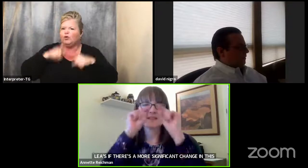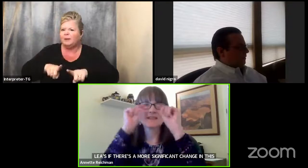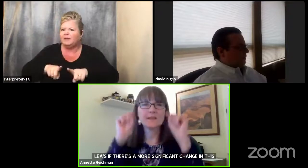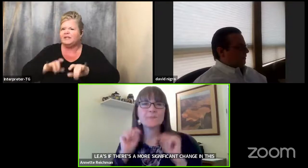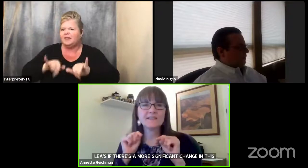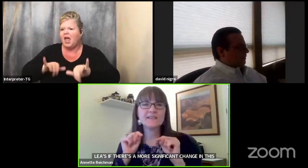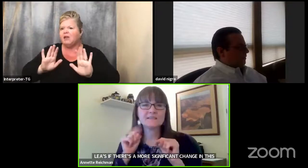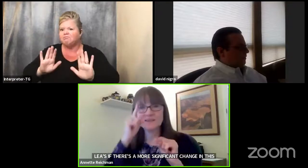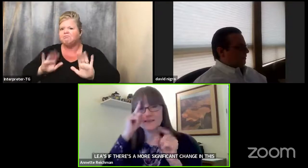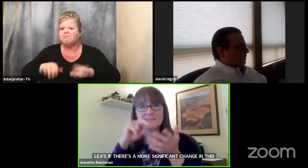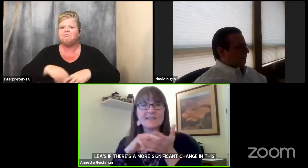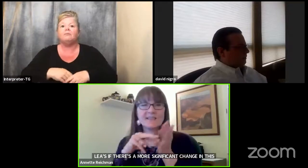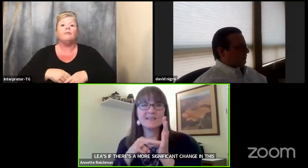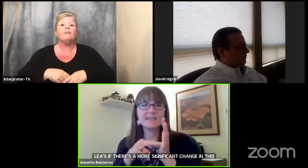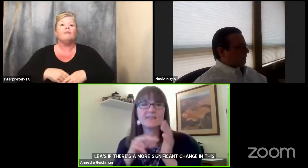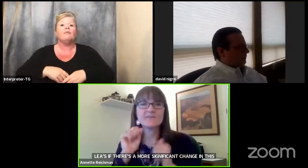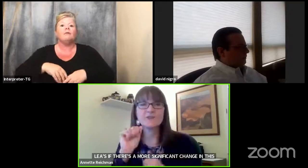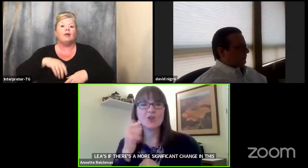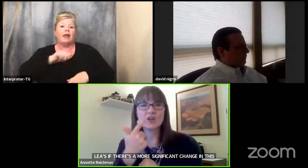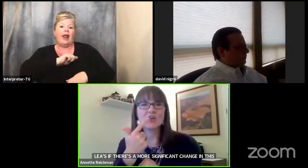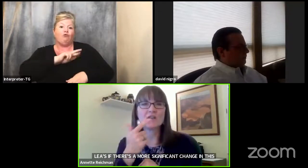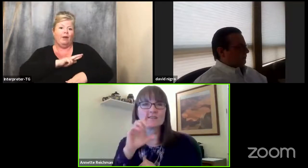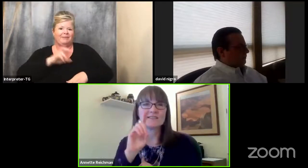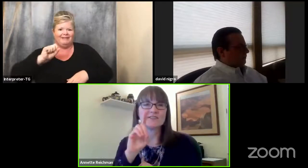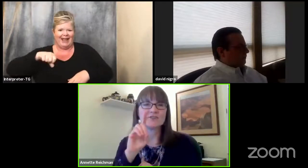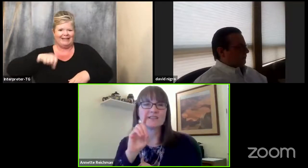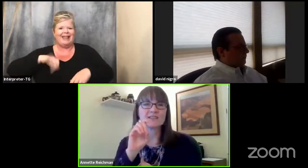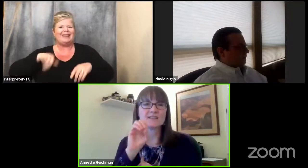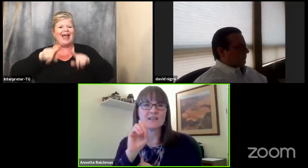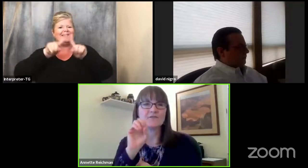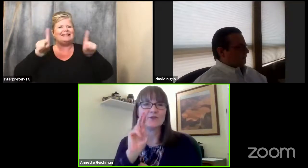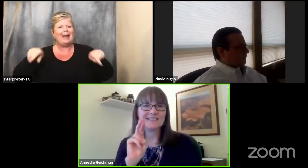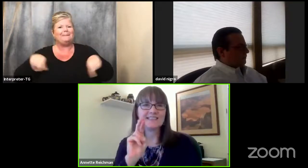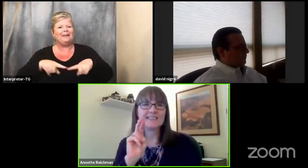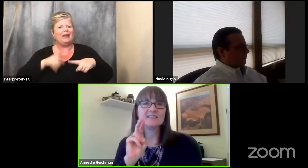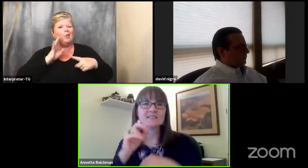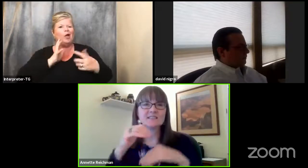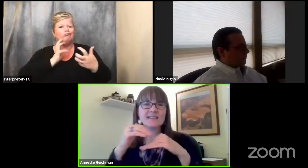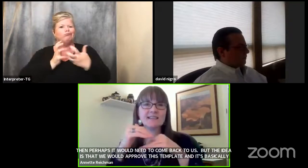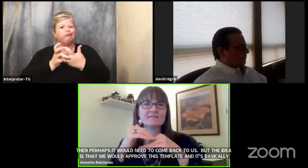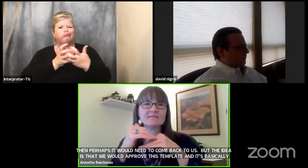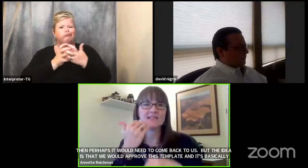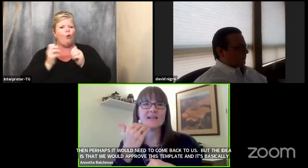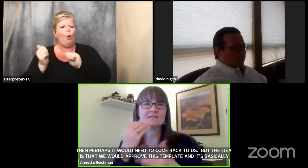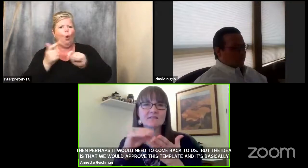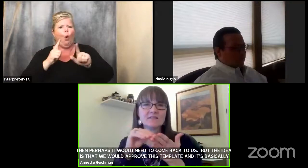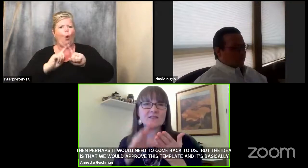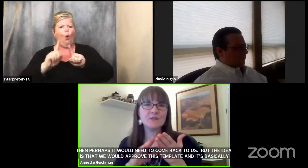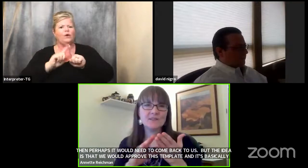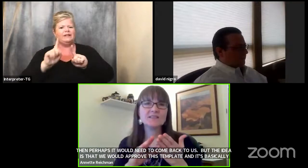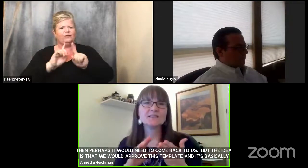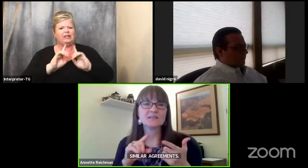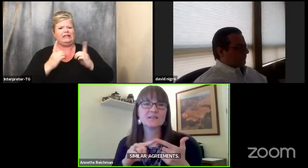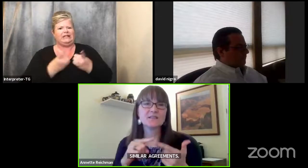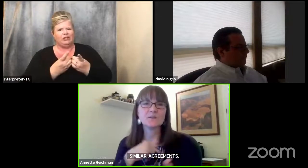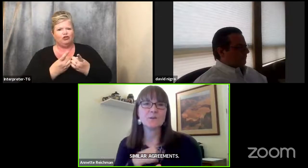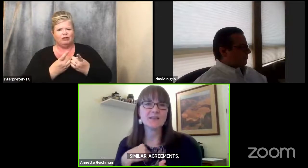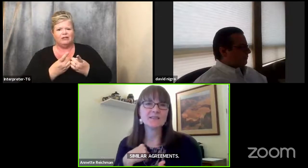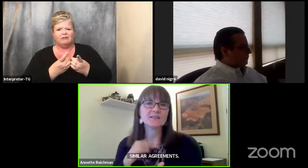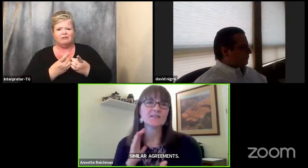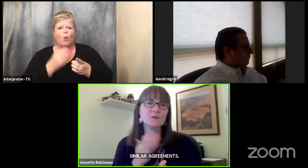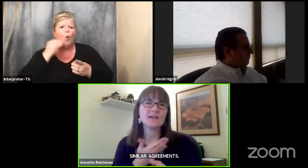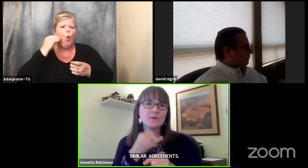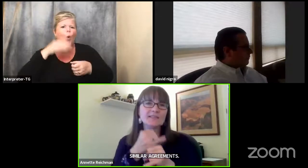Yeah, the template is intended for all districts of residents that send students